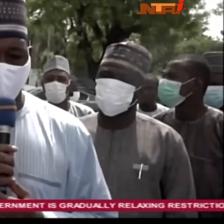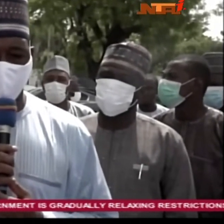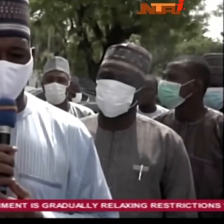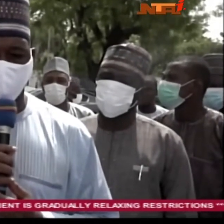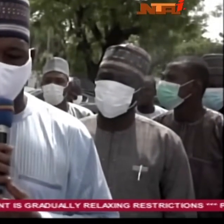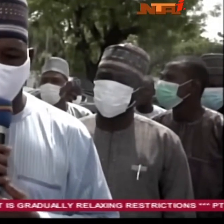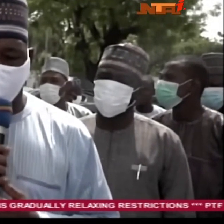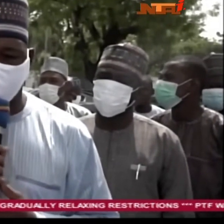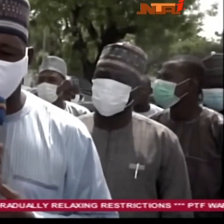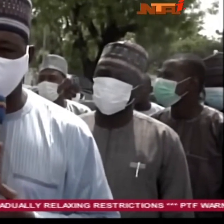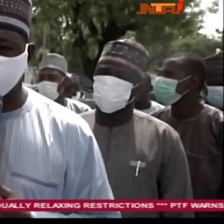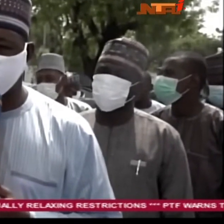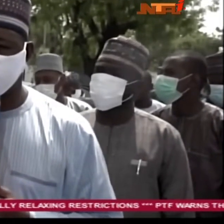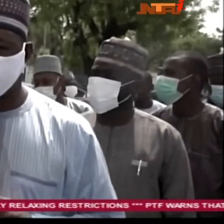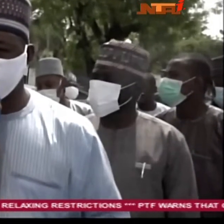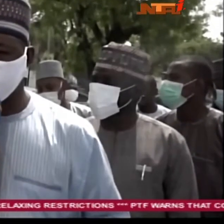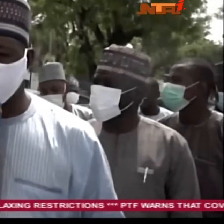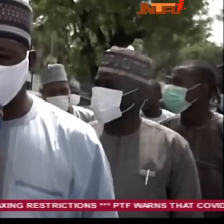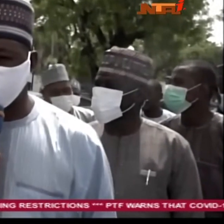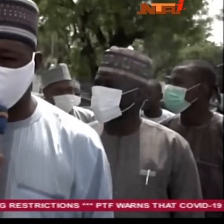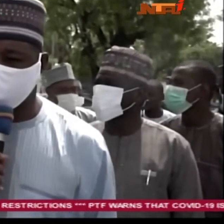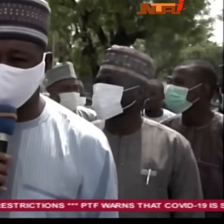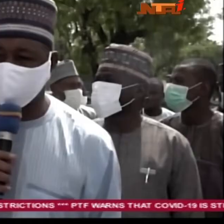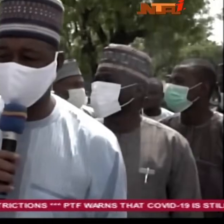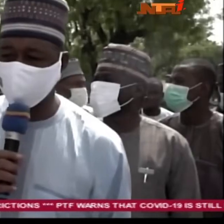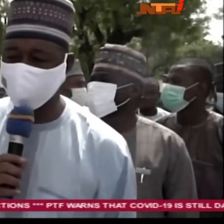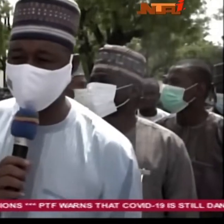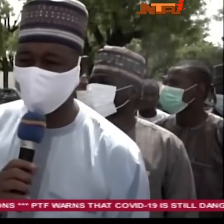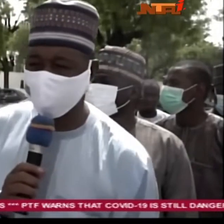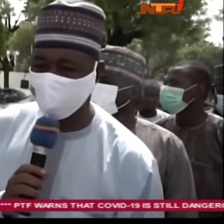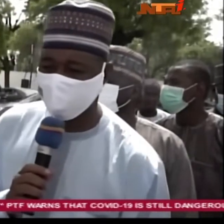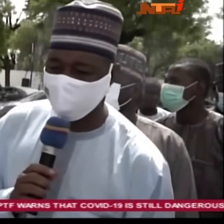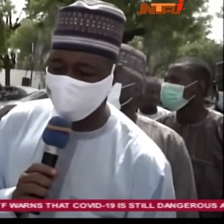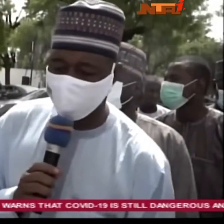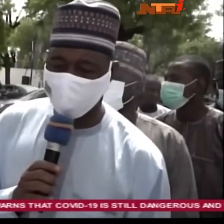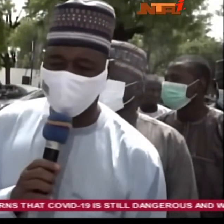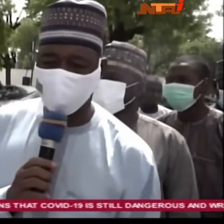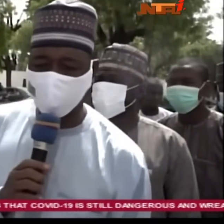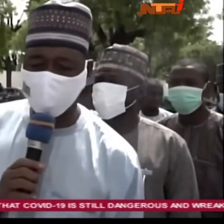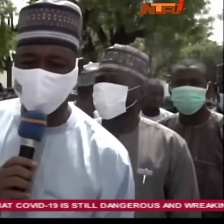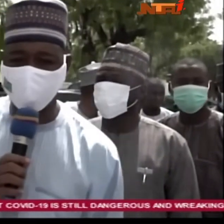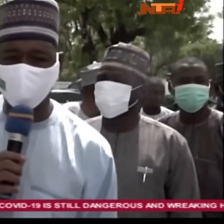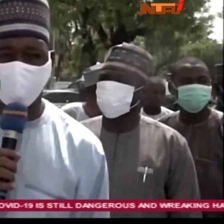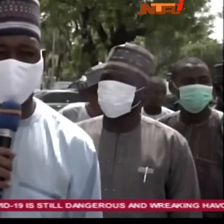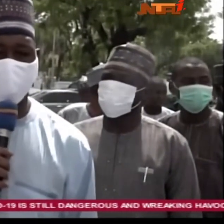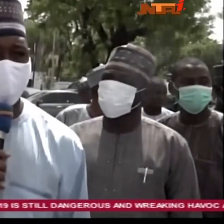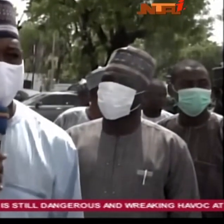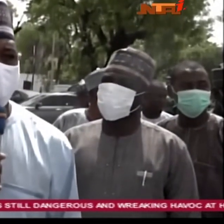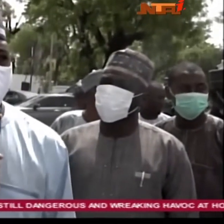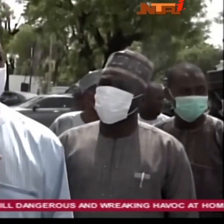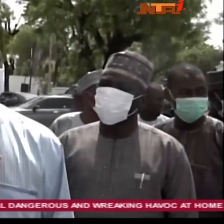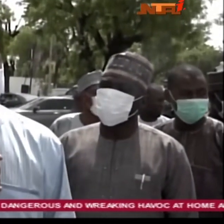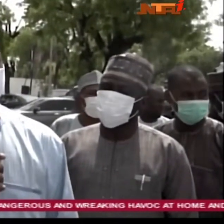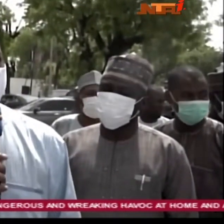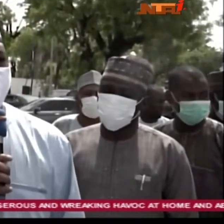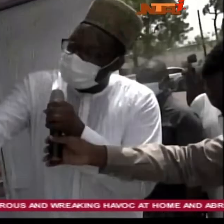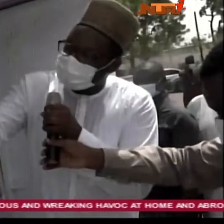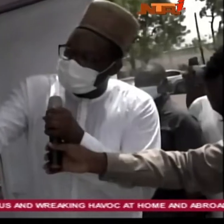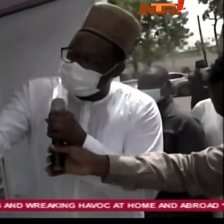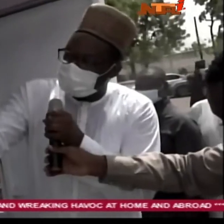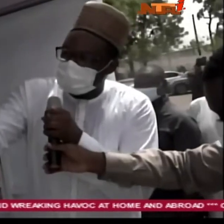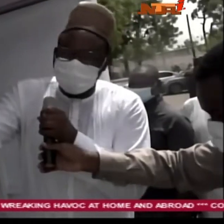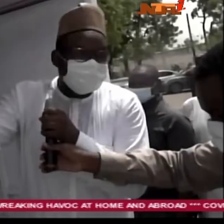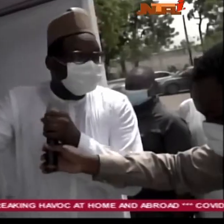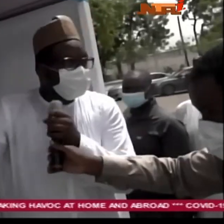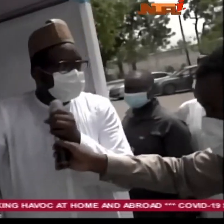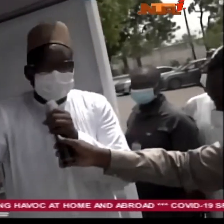people in the areas of agriculture, in the areas of health, in the areas of water for supply and sanitation, among others.